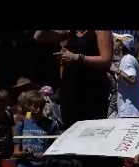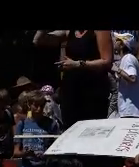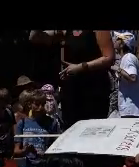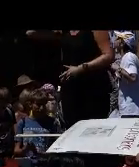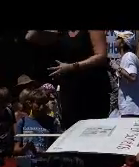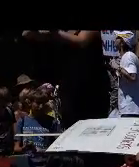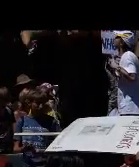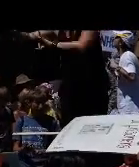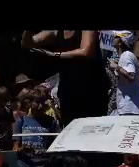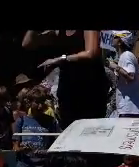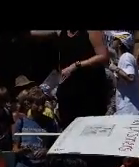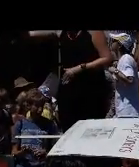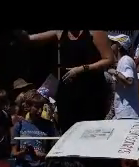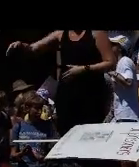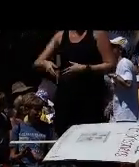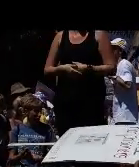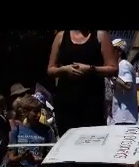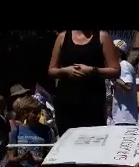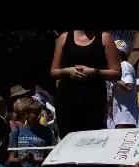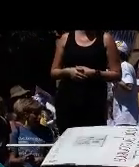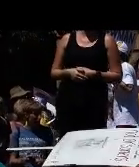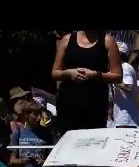science.